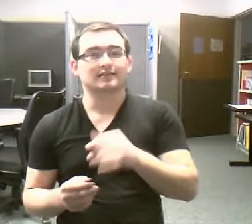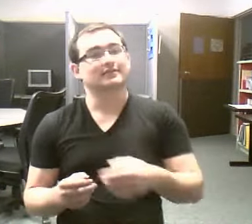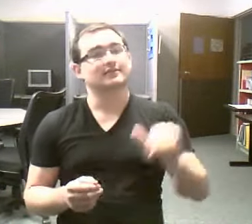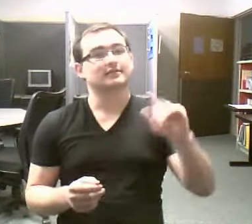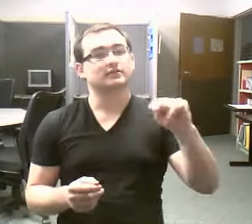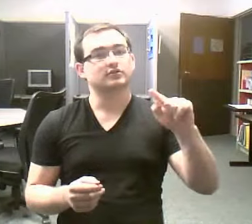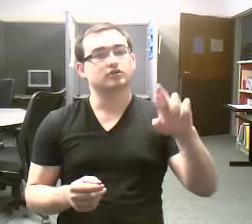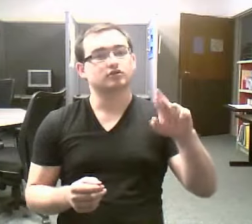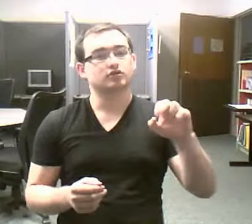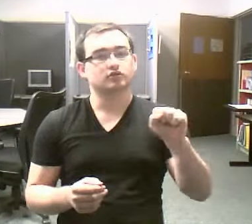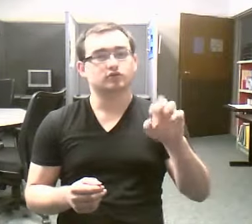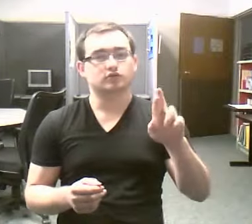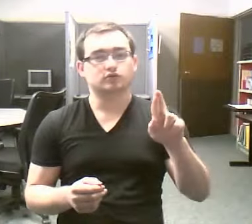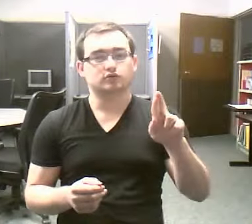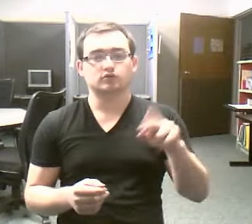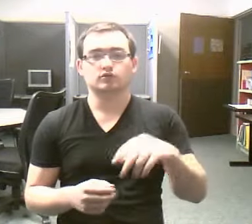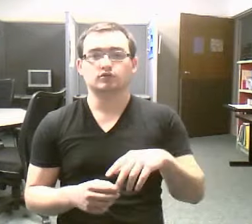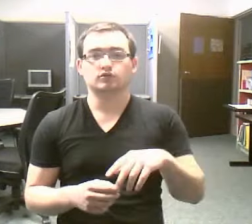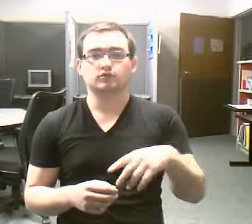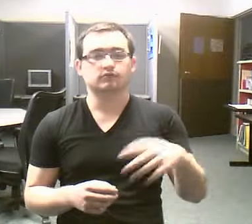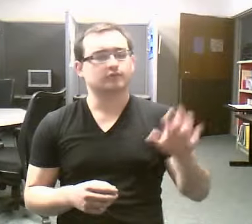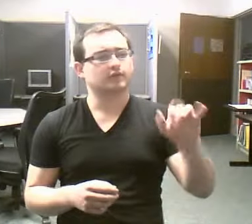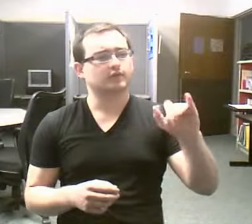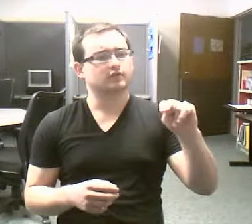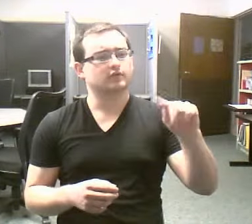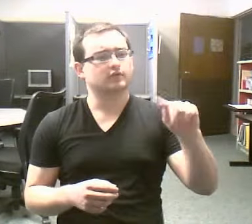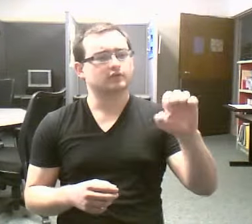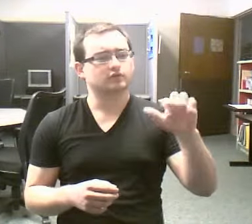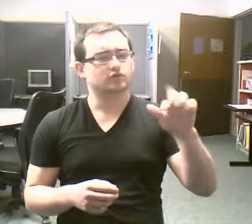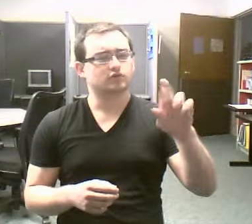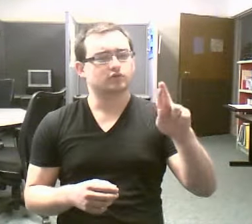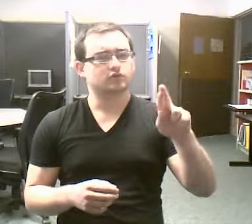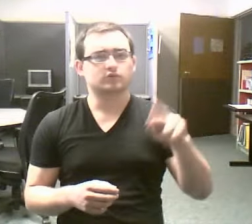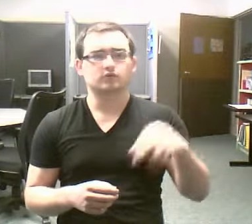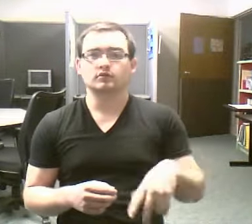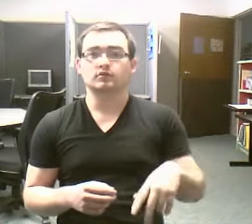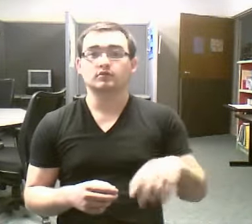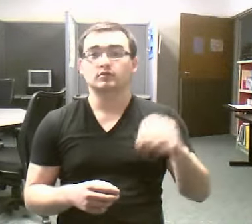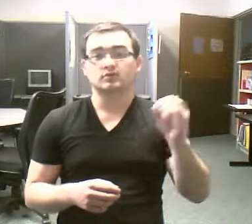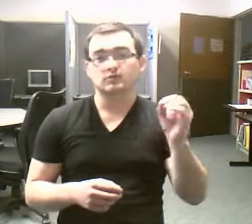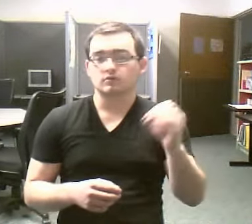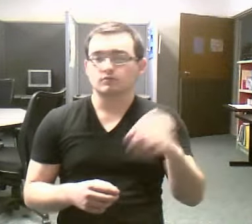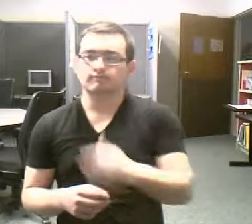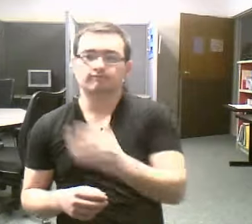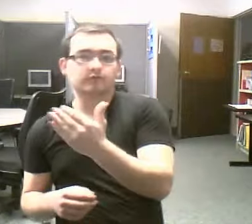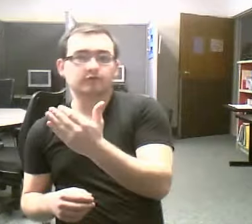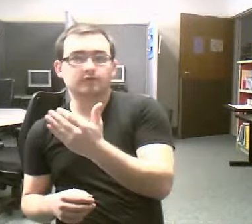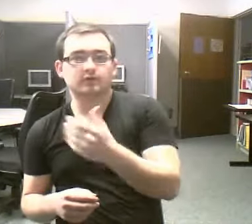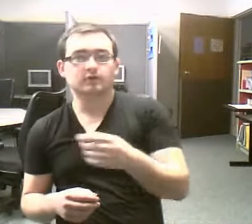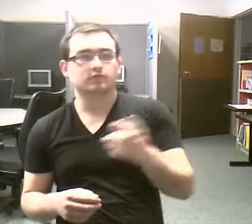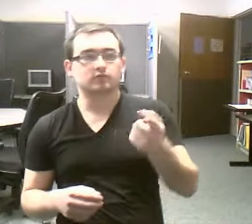Of course, any positive number, 15, is an integer. I got $15 in my pocket. So there